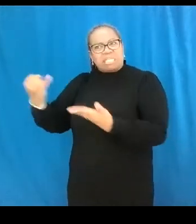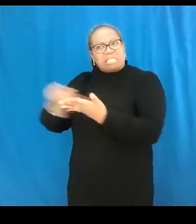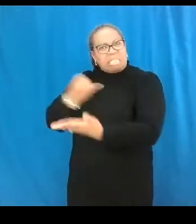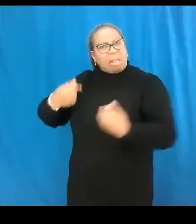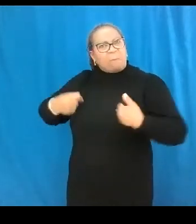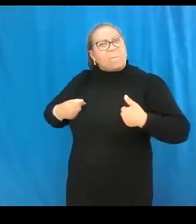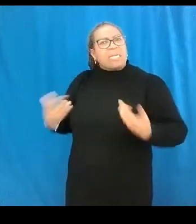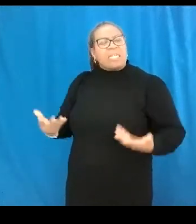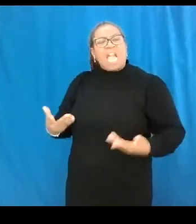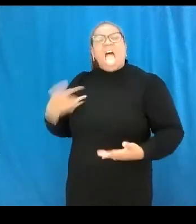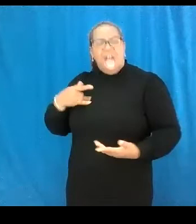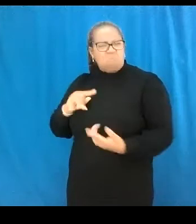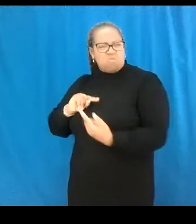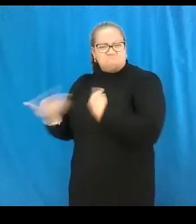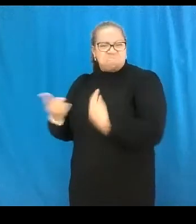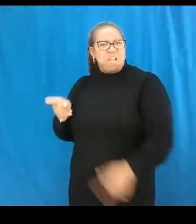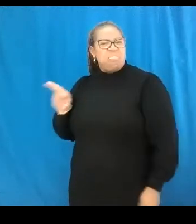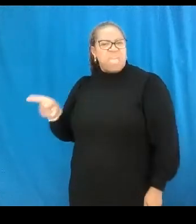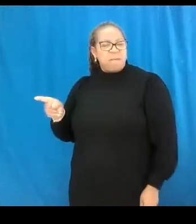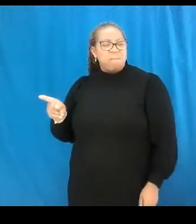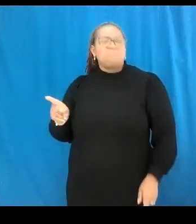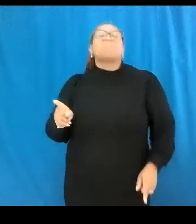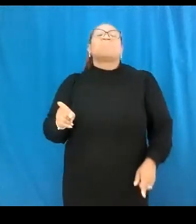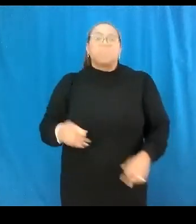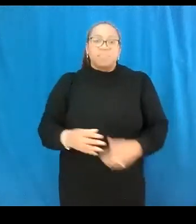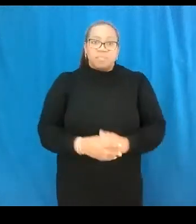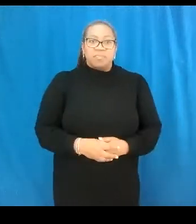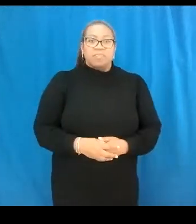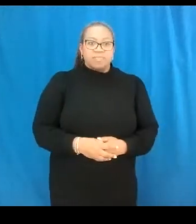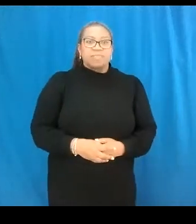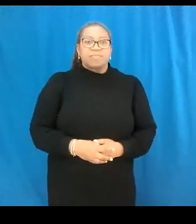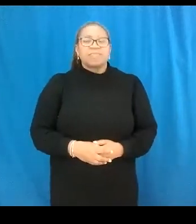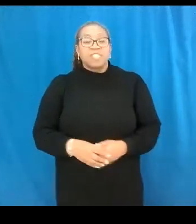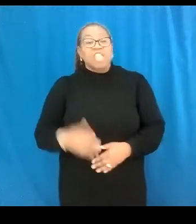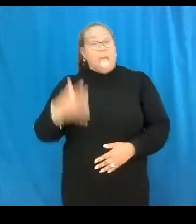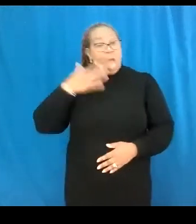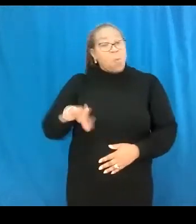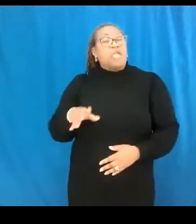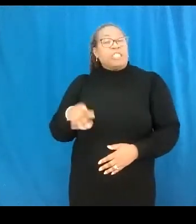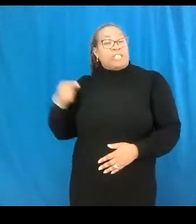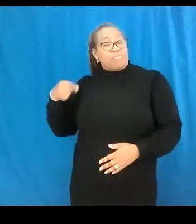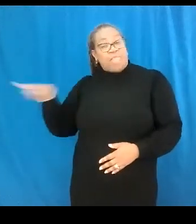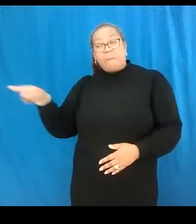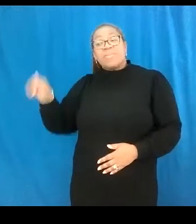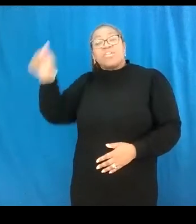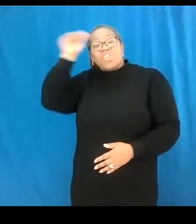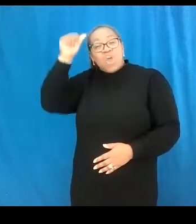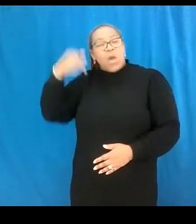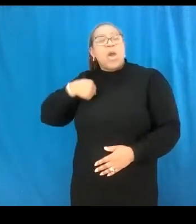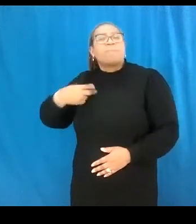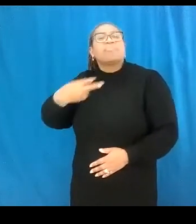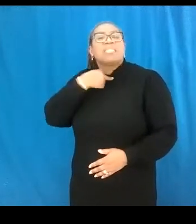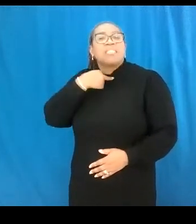will show them. And I thought in order to really hone in my message, to tell them explicitly how disappointed I was,